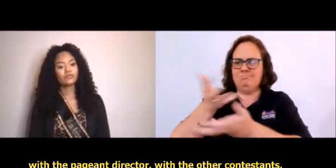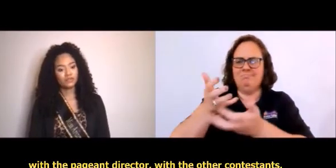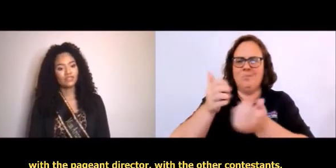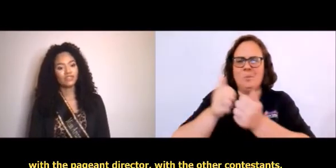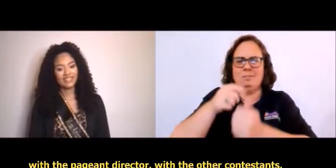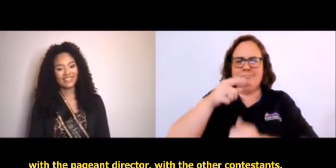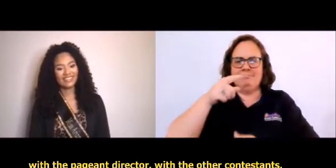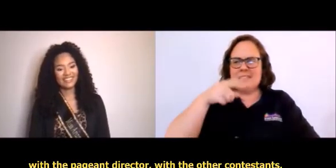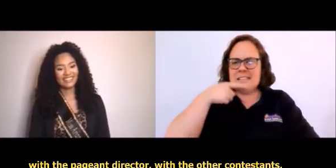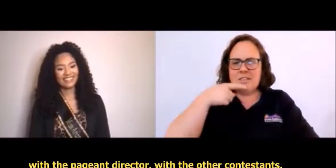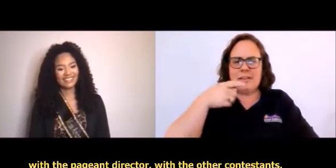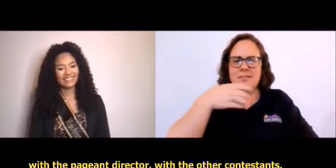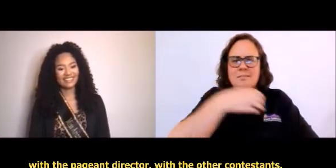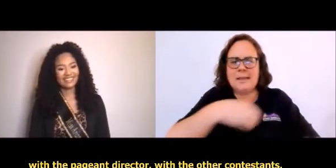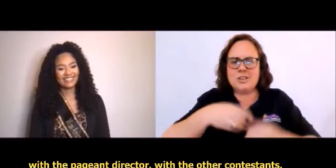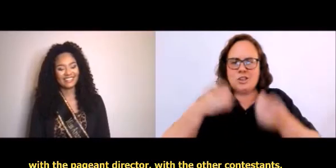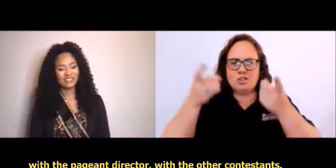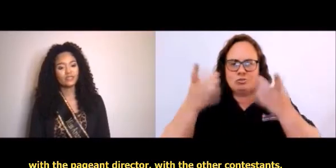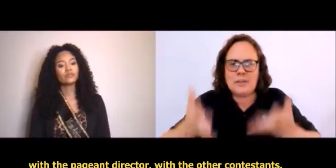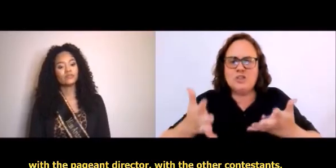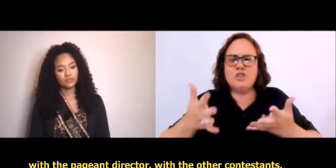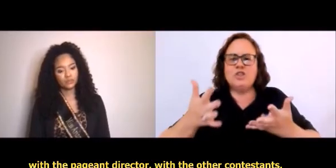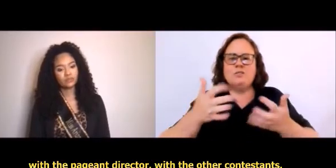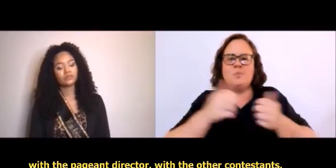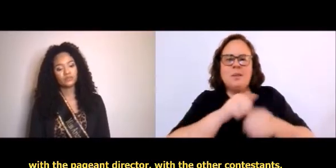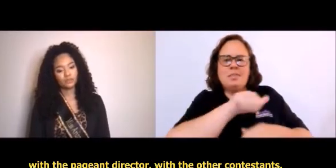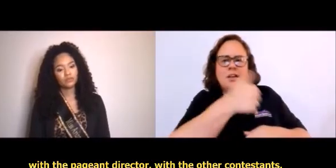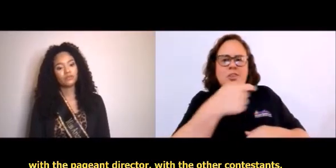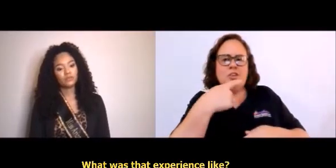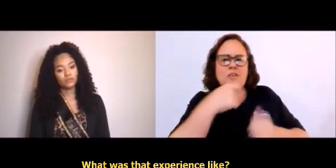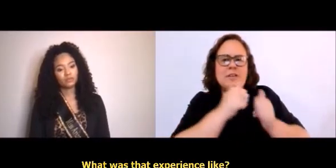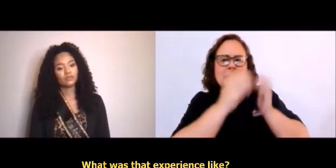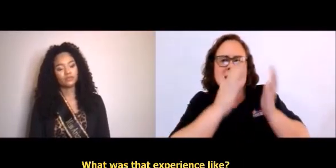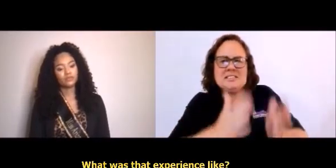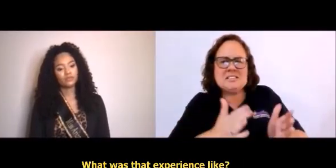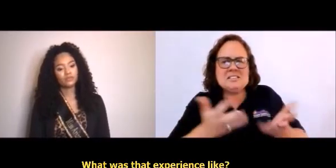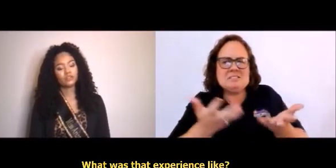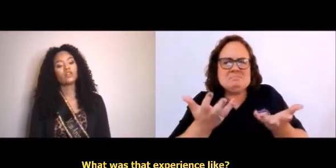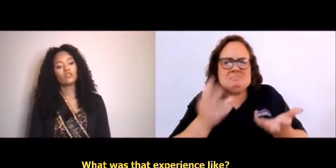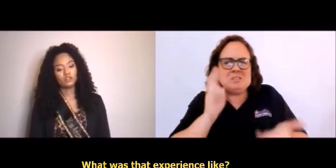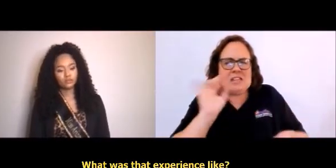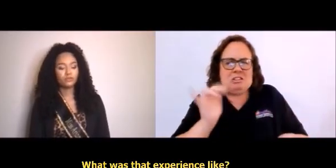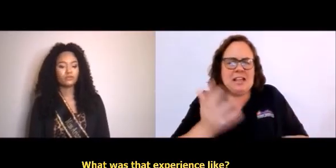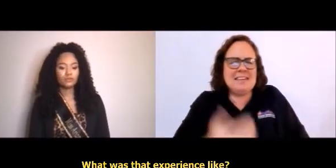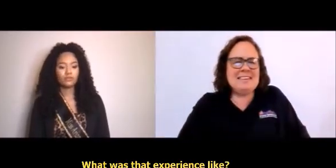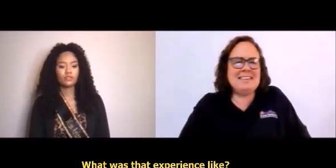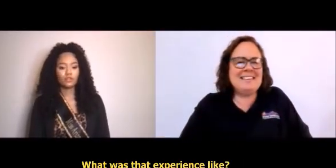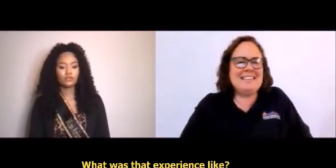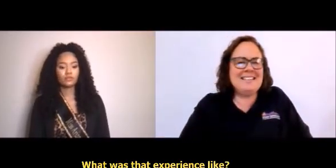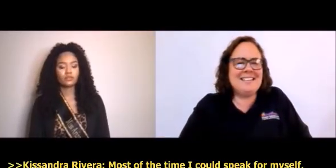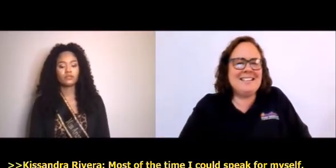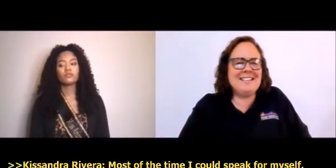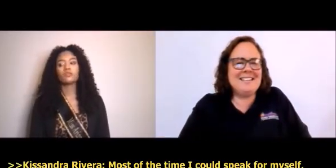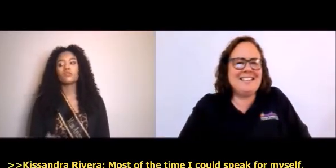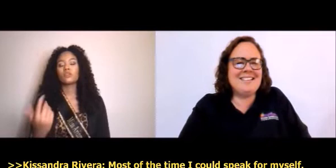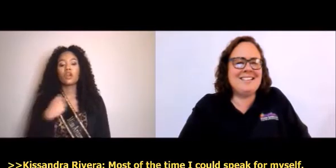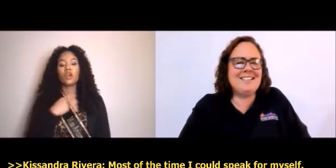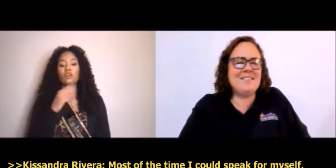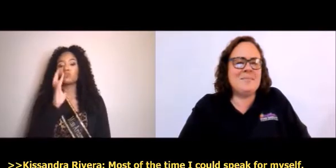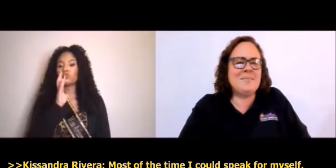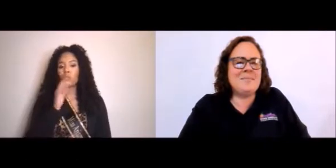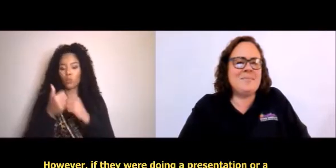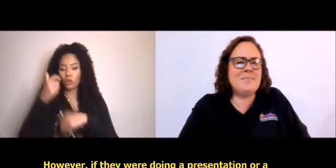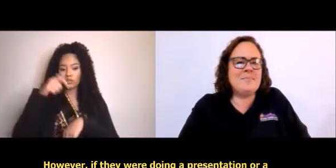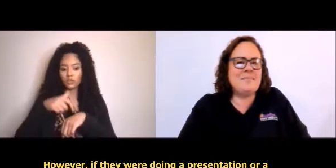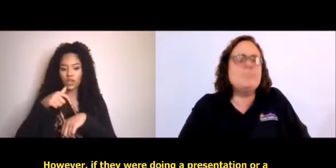pageant director, with the other contestants. What was that experience like? Most of the time I could speak